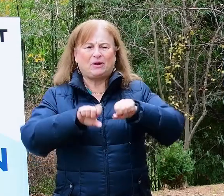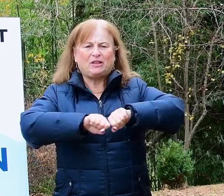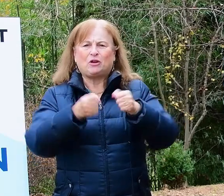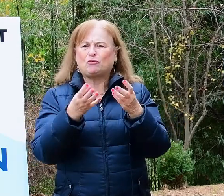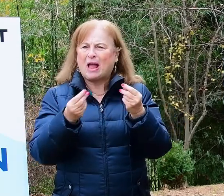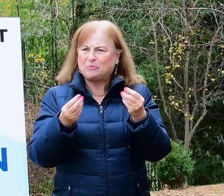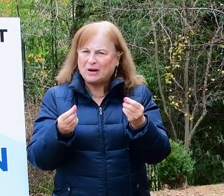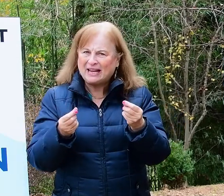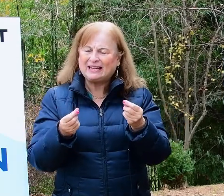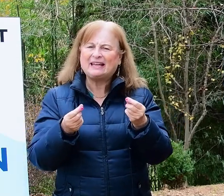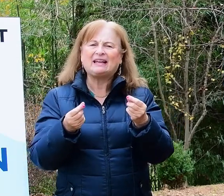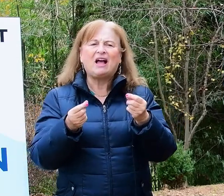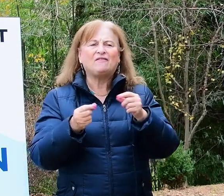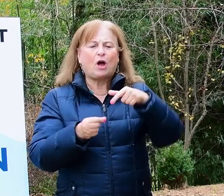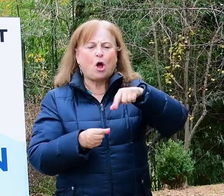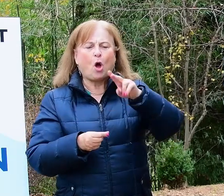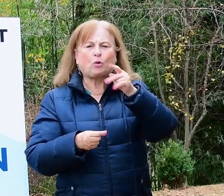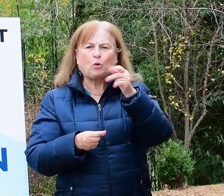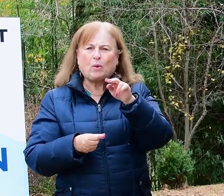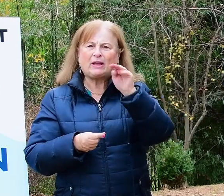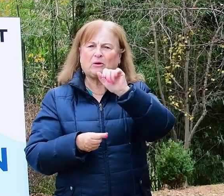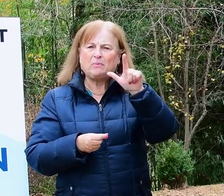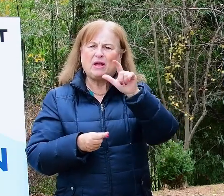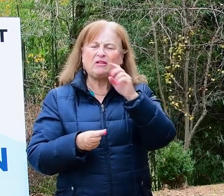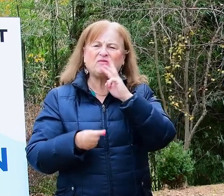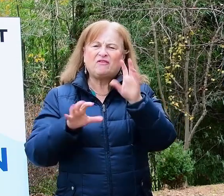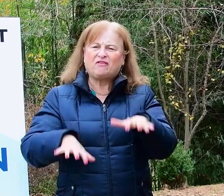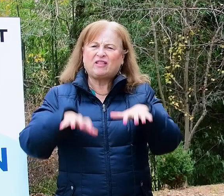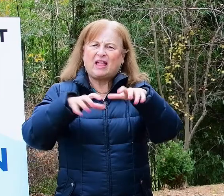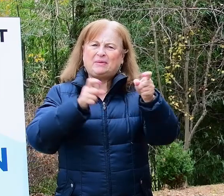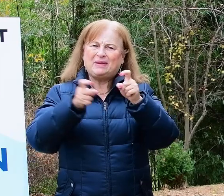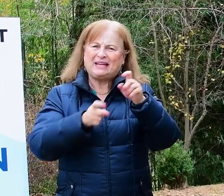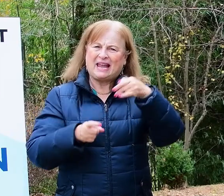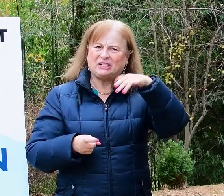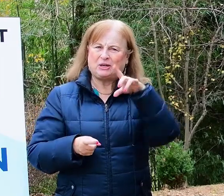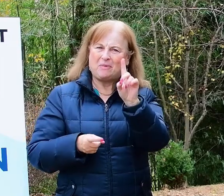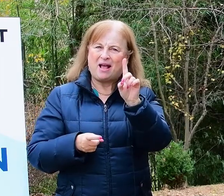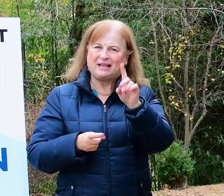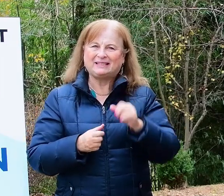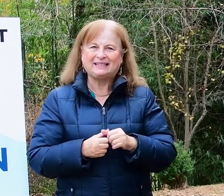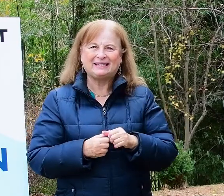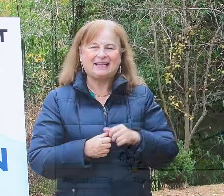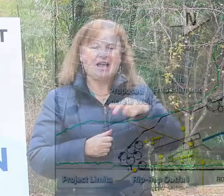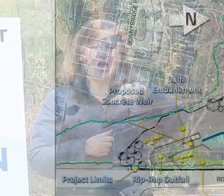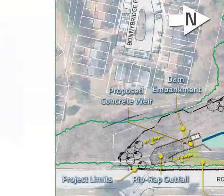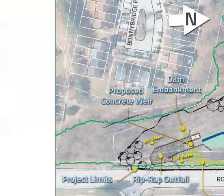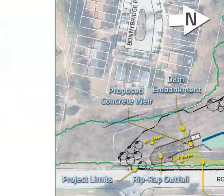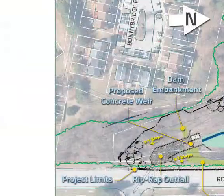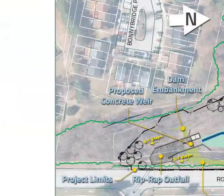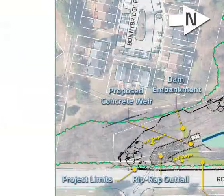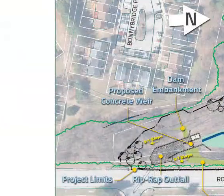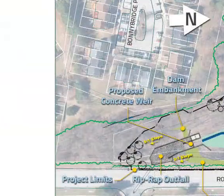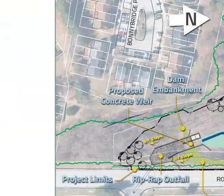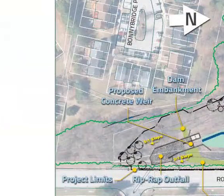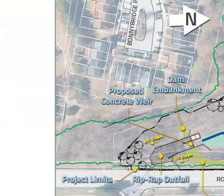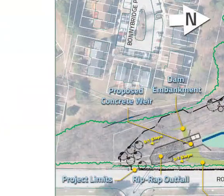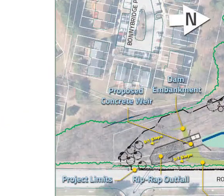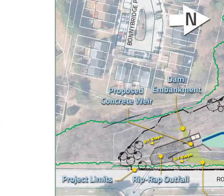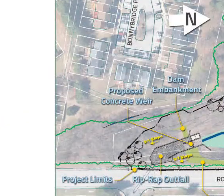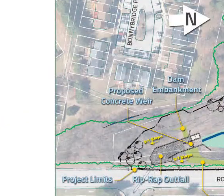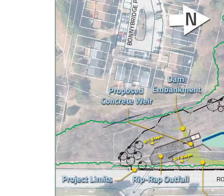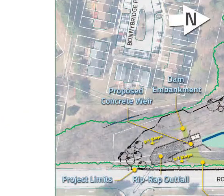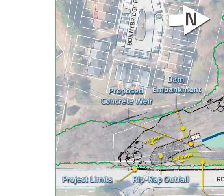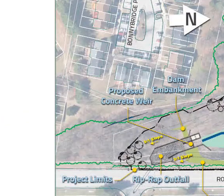groundbreaking of the Quaker Mill Flood Mitigation Pond. The Quaker Mill Pond is the second of